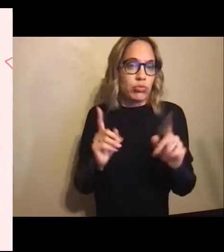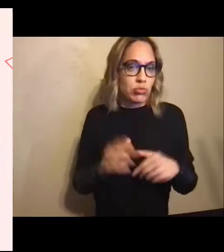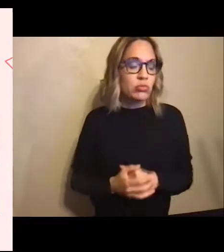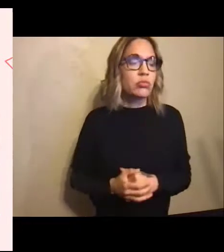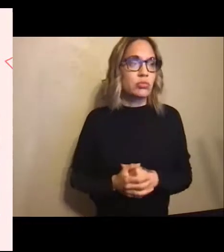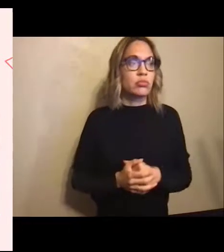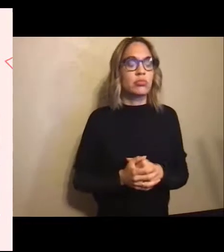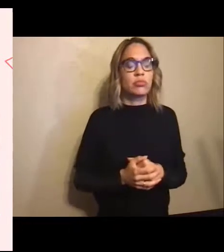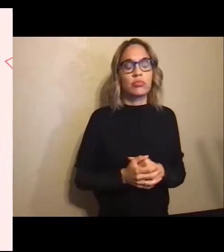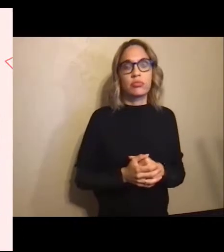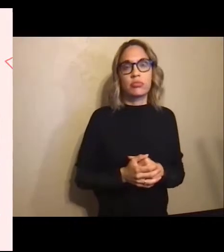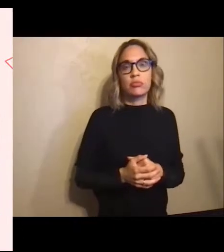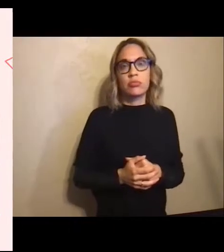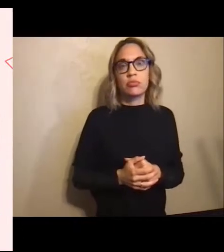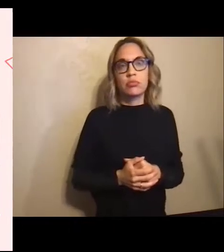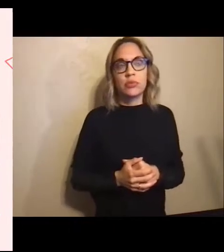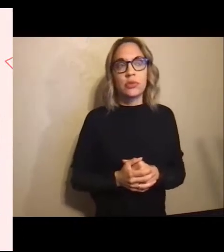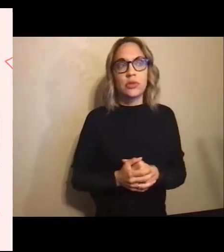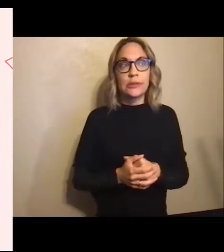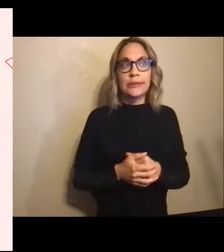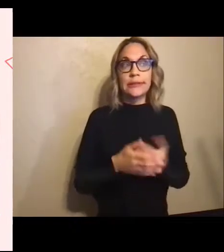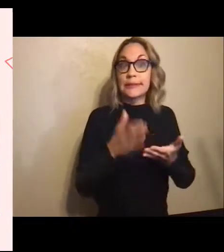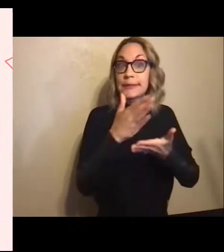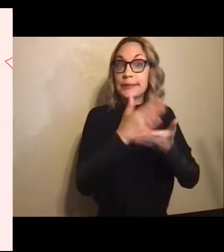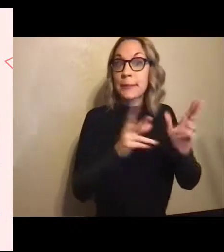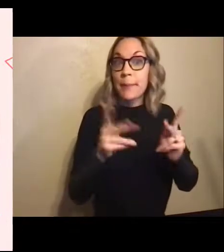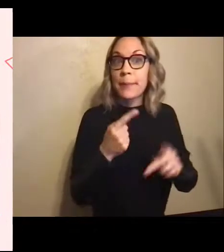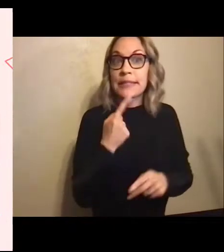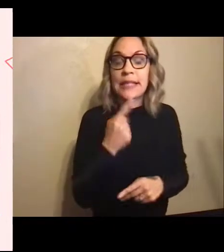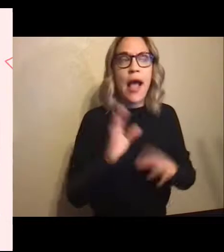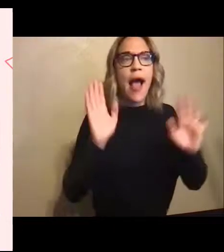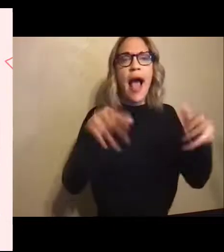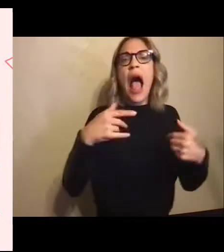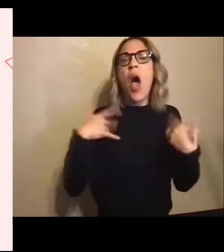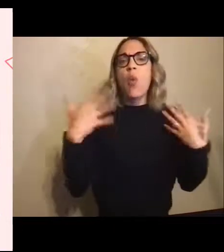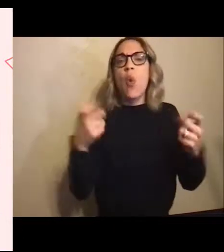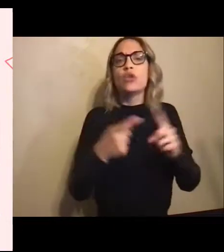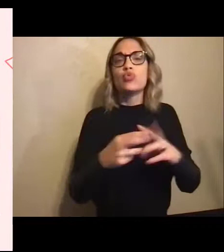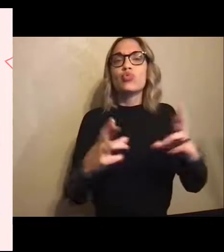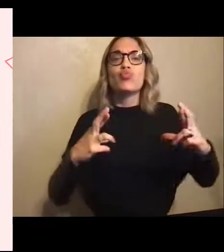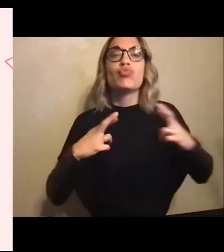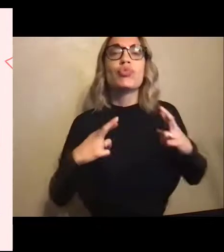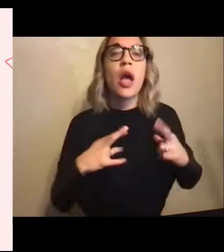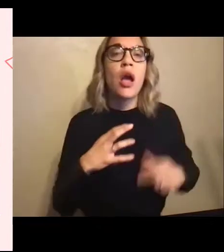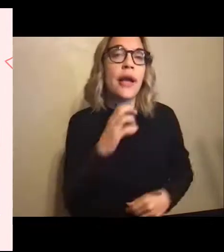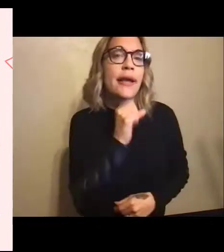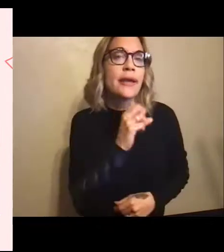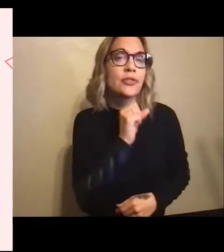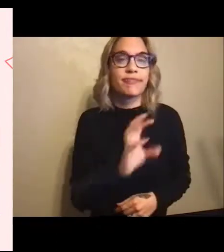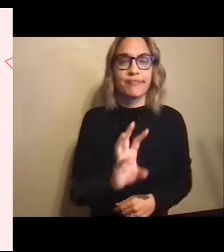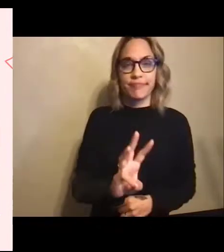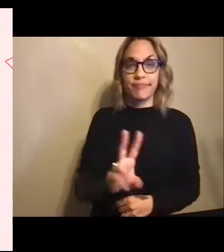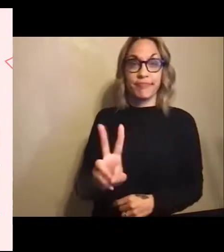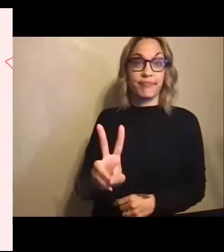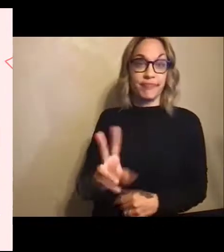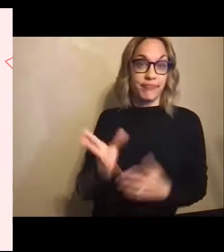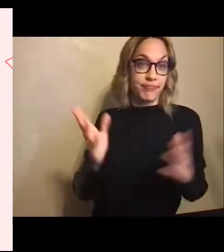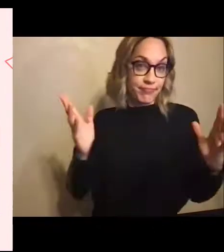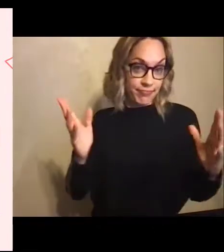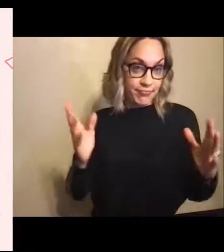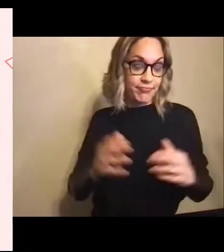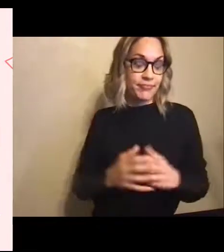Maybe I teach deaf people how money works. And some people say, I want